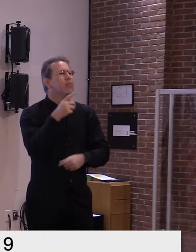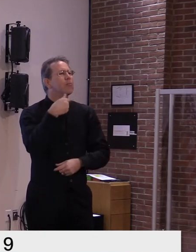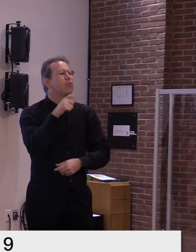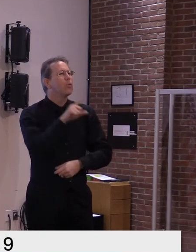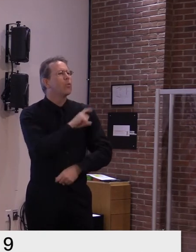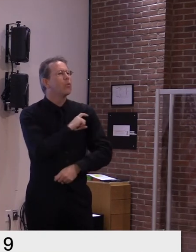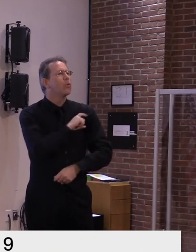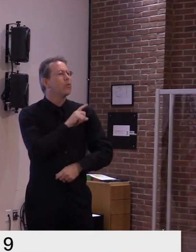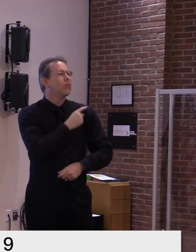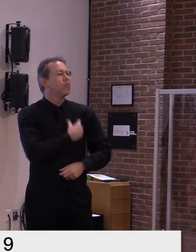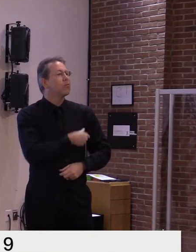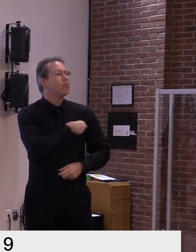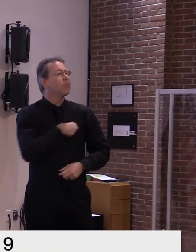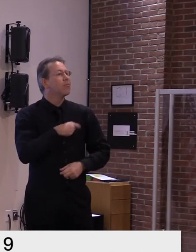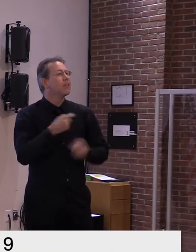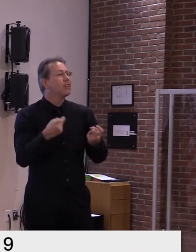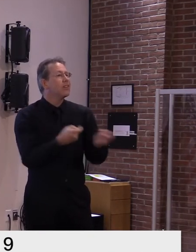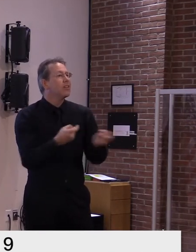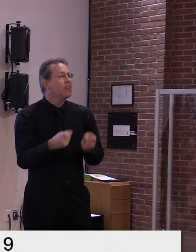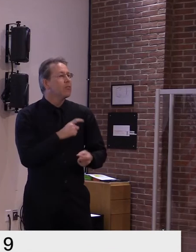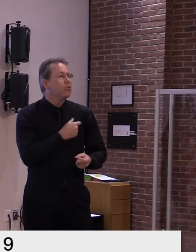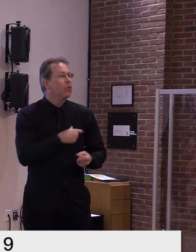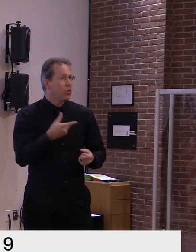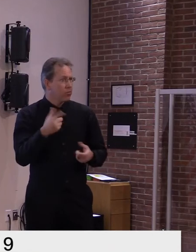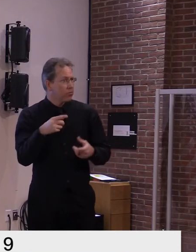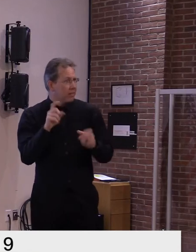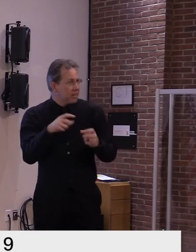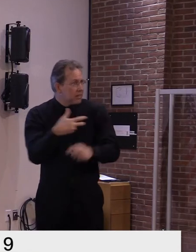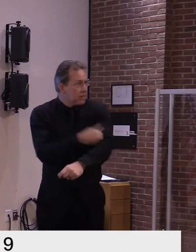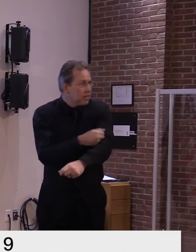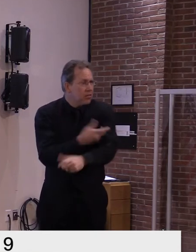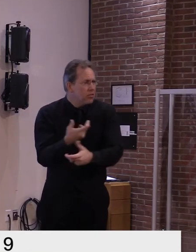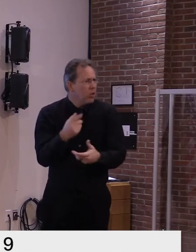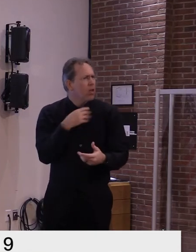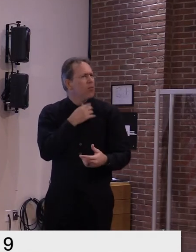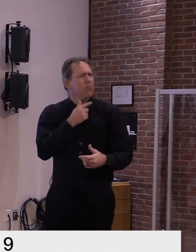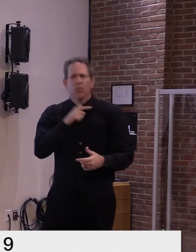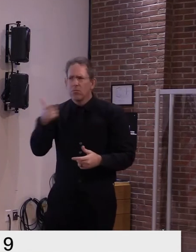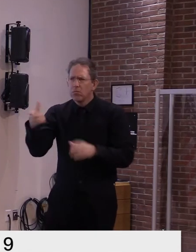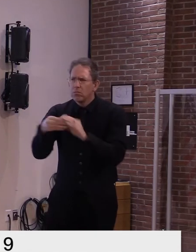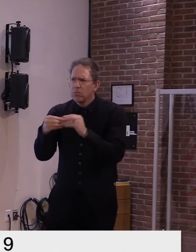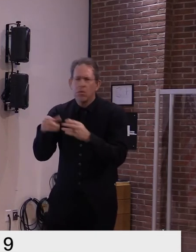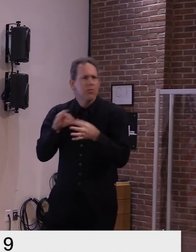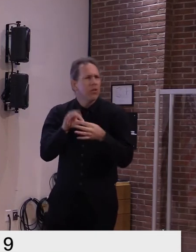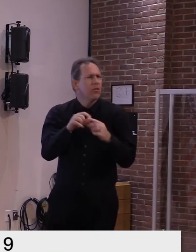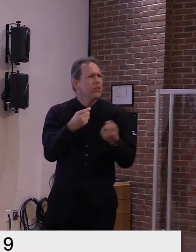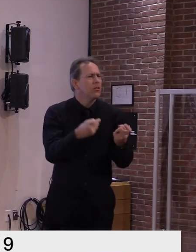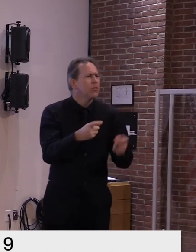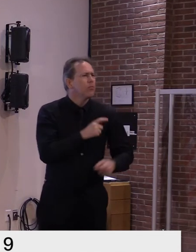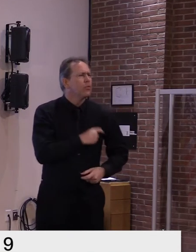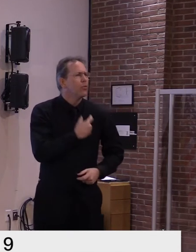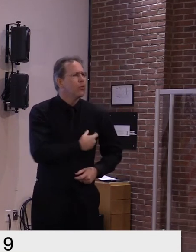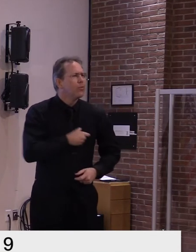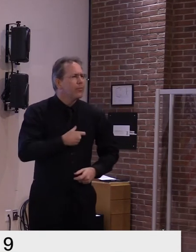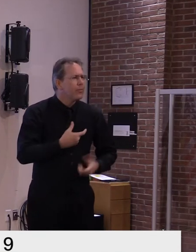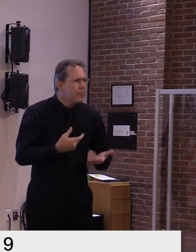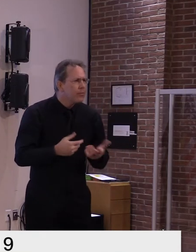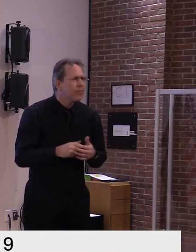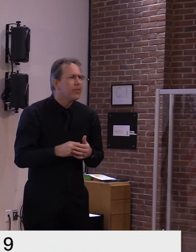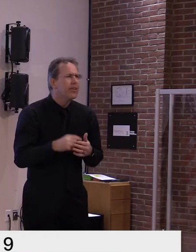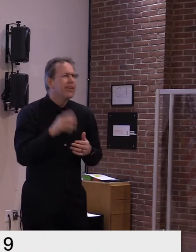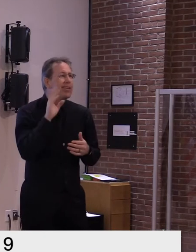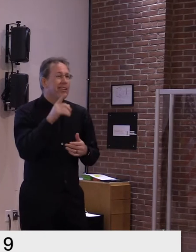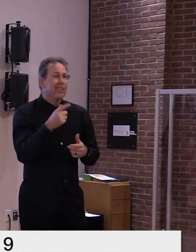have concluded. And I'm wondering how you could conclude that ski patrollers are anything other than EMS first